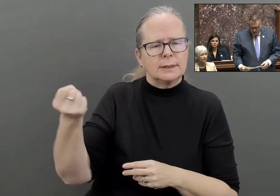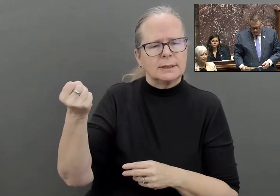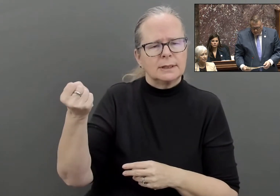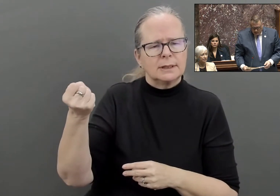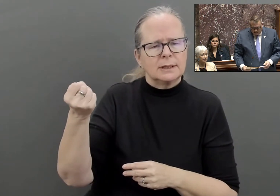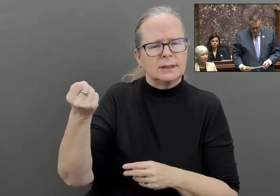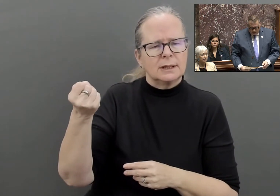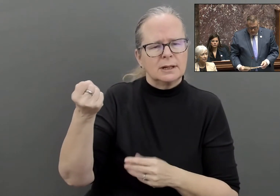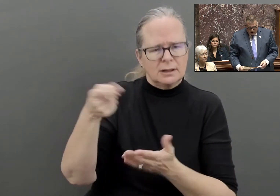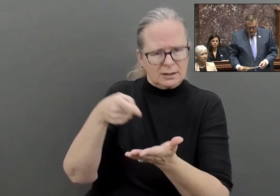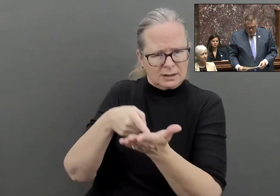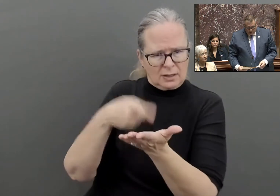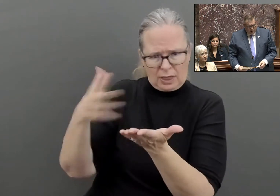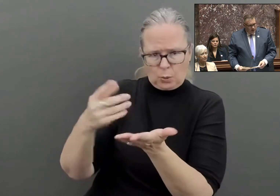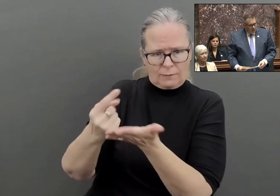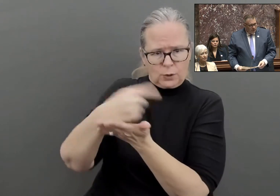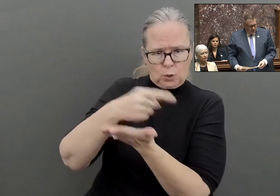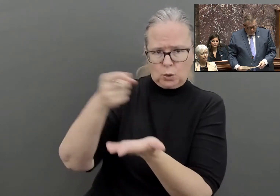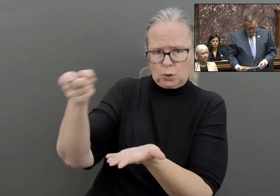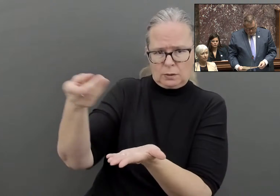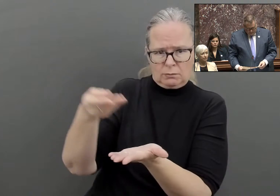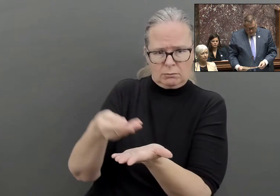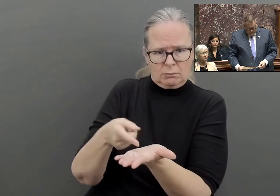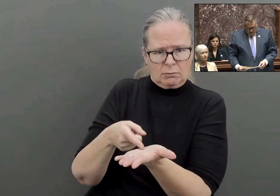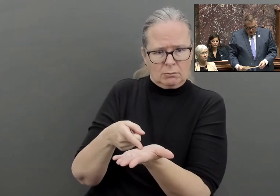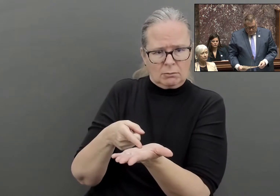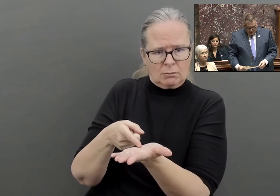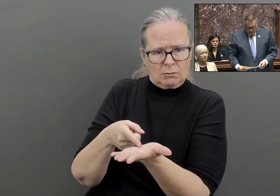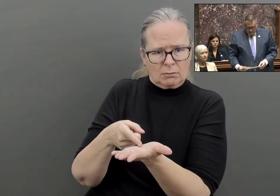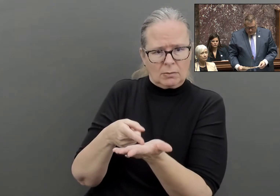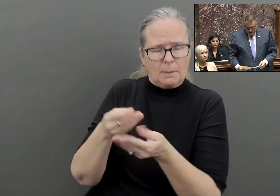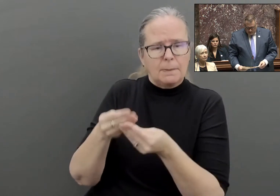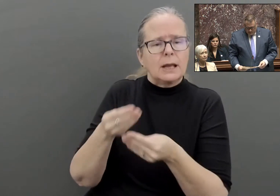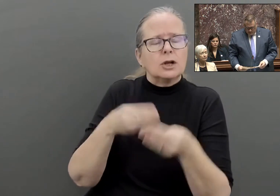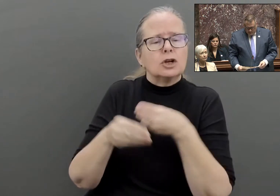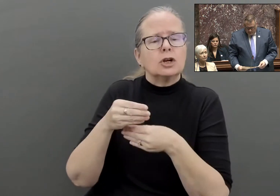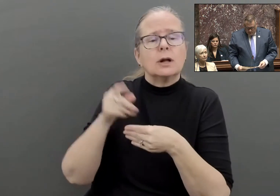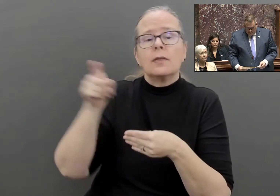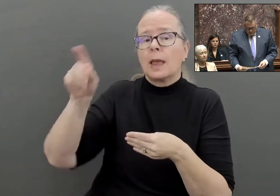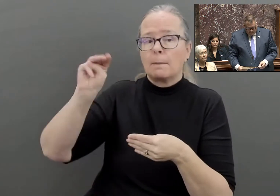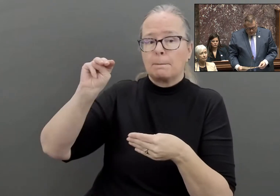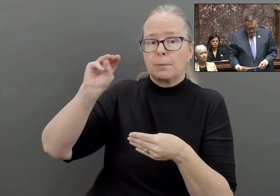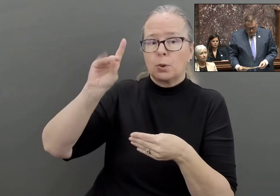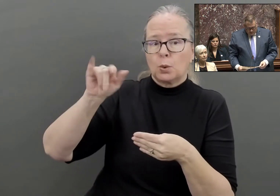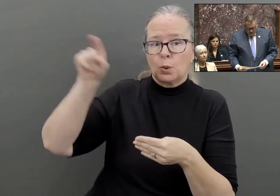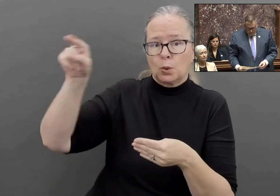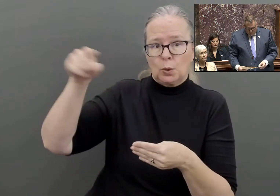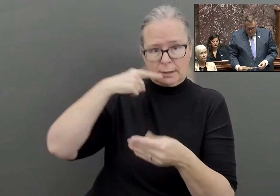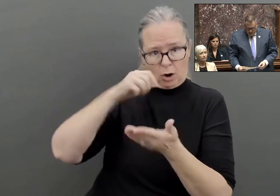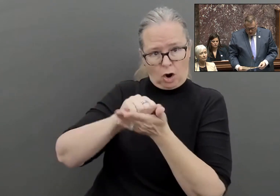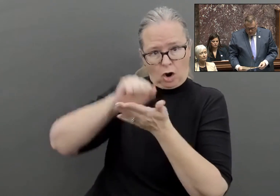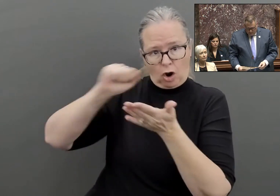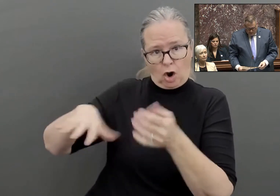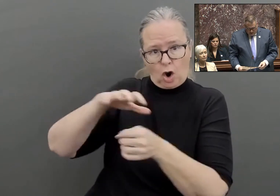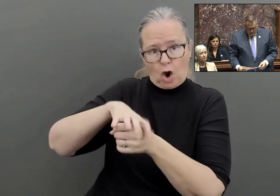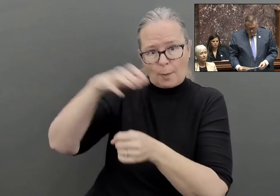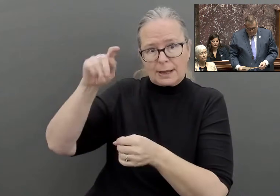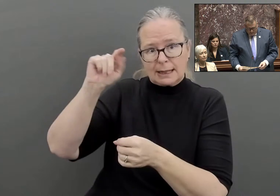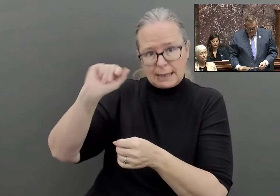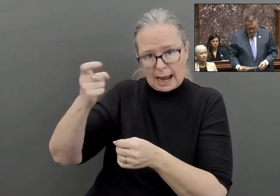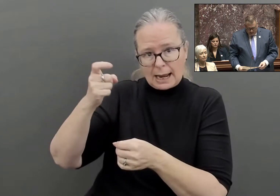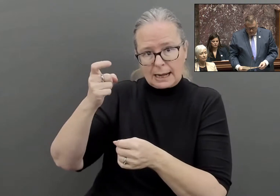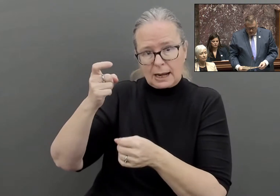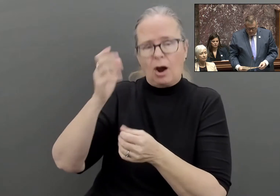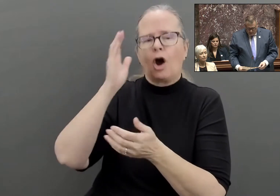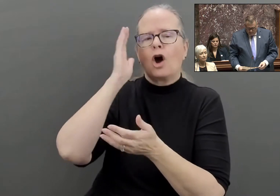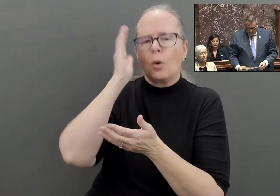removal of the carbon tax would create a $2 billion shortfall. The fact that the Finance Minister refuses to update this chamber with an accurate portrayal of